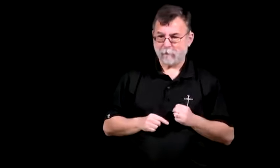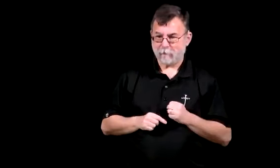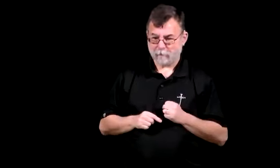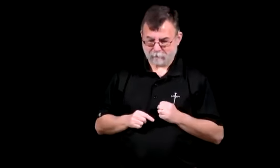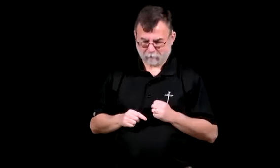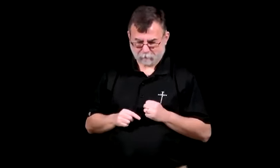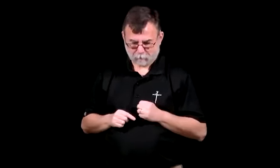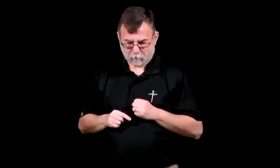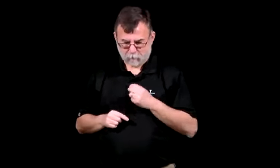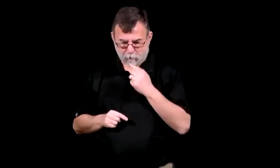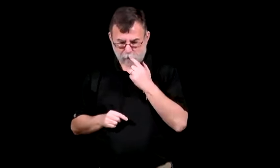So those are our first two.